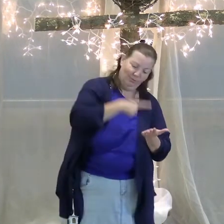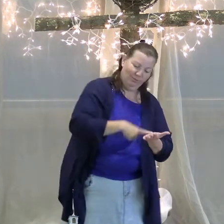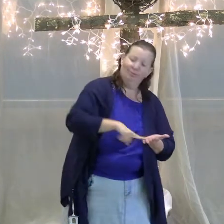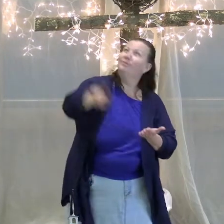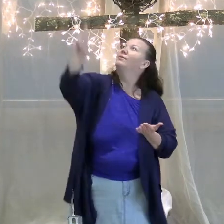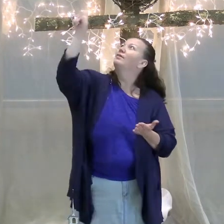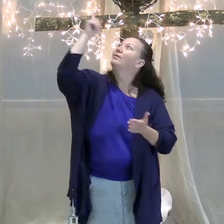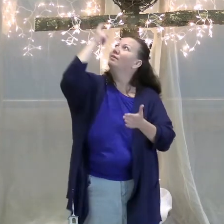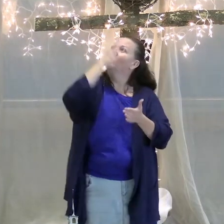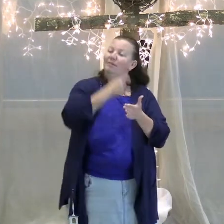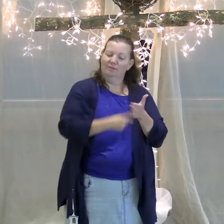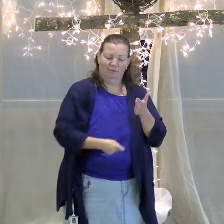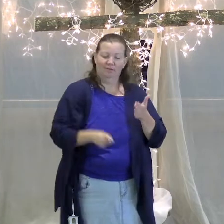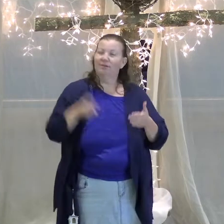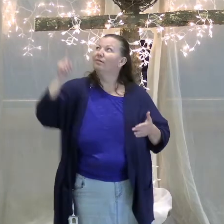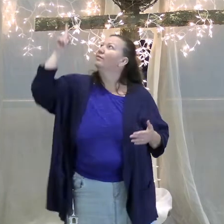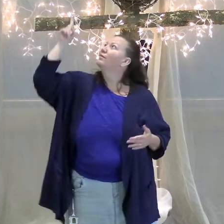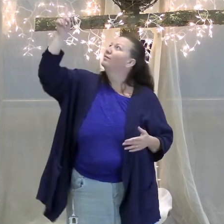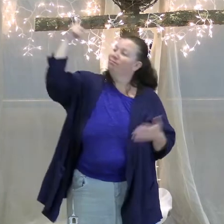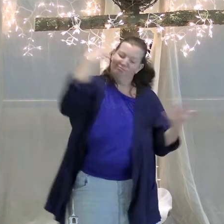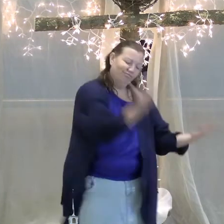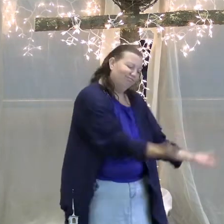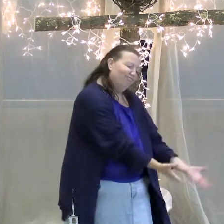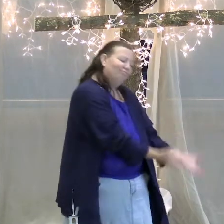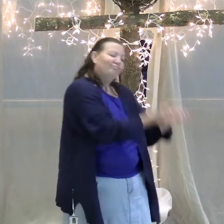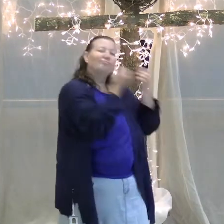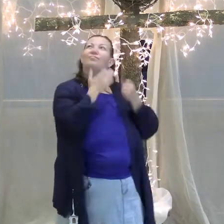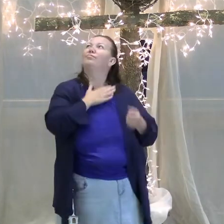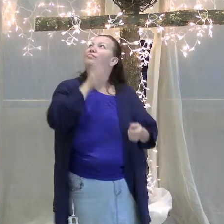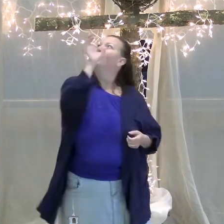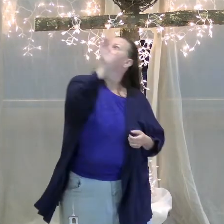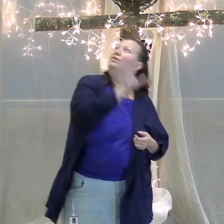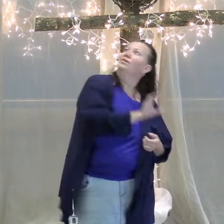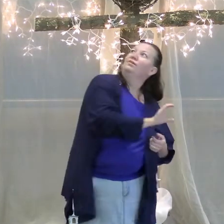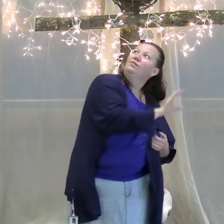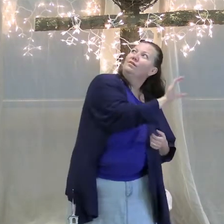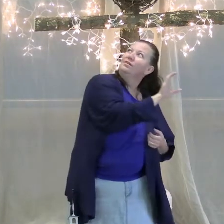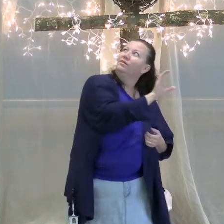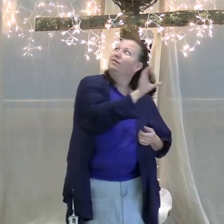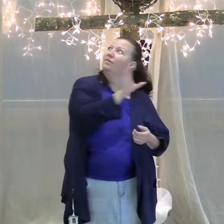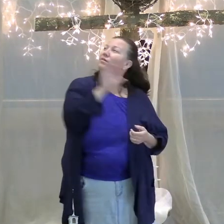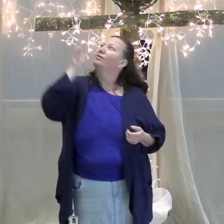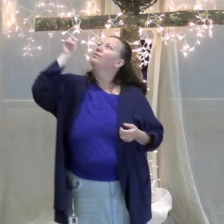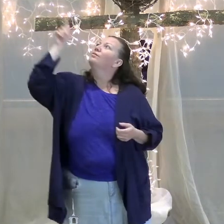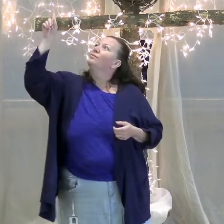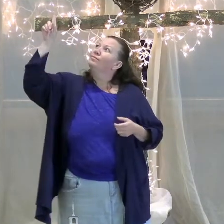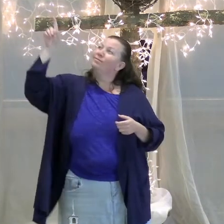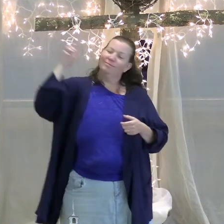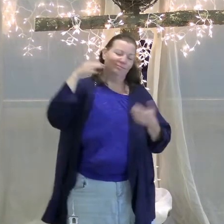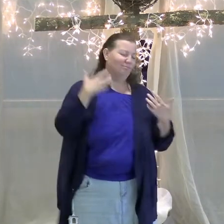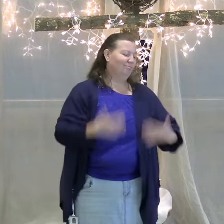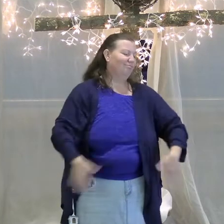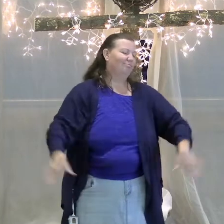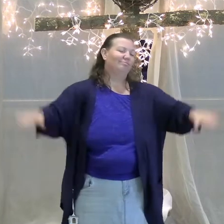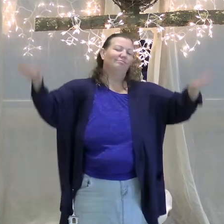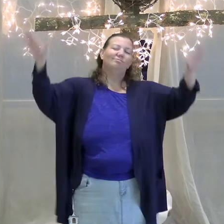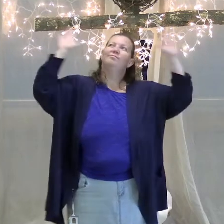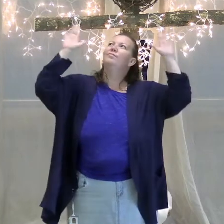You paid the price. You took the cross. You gave